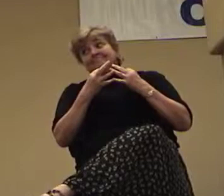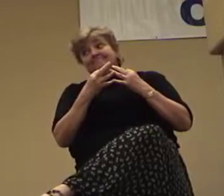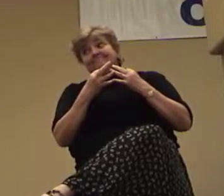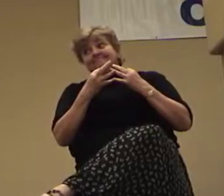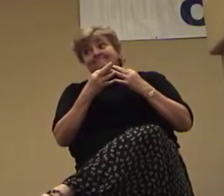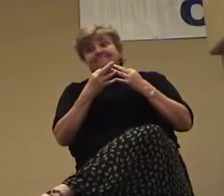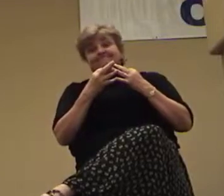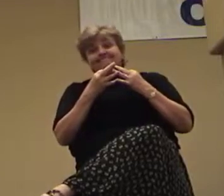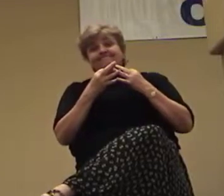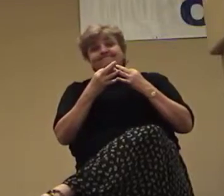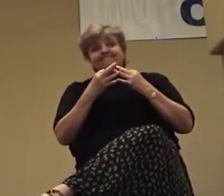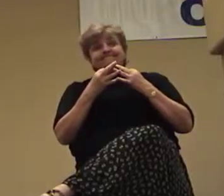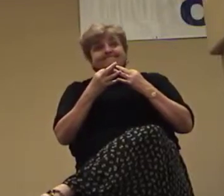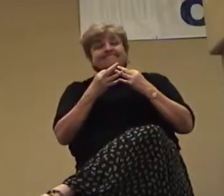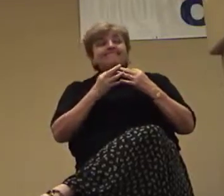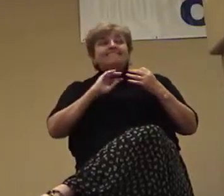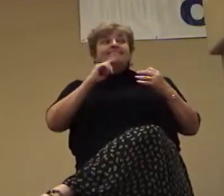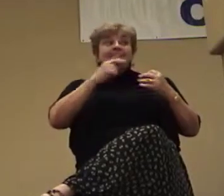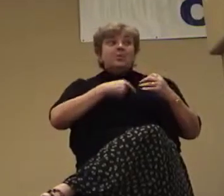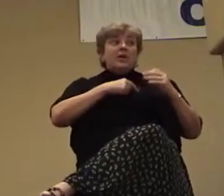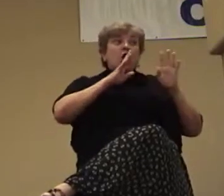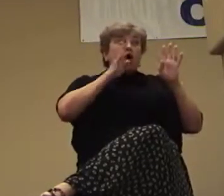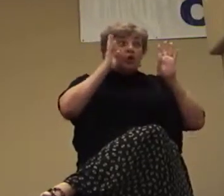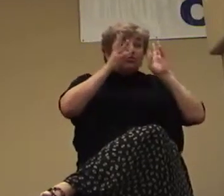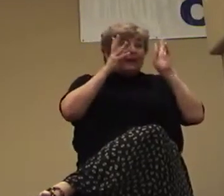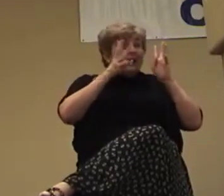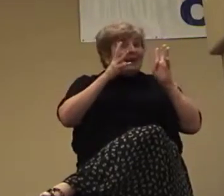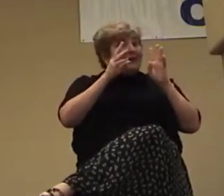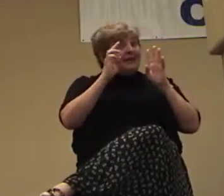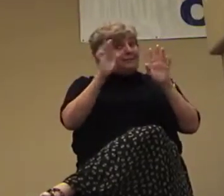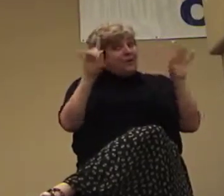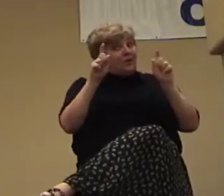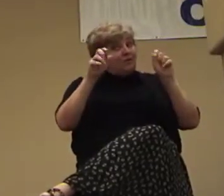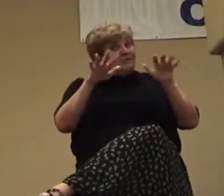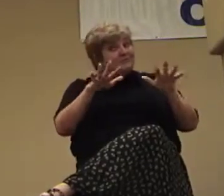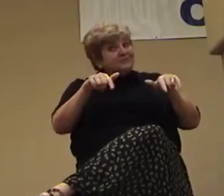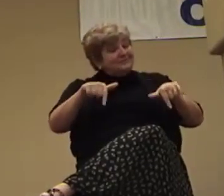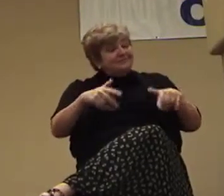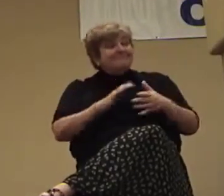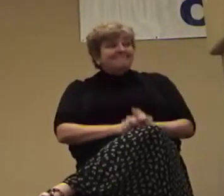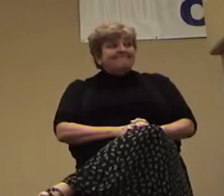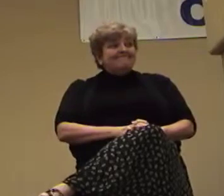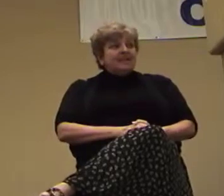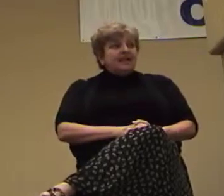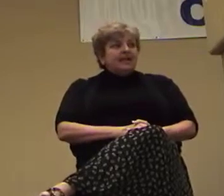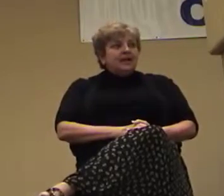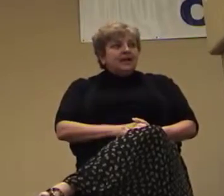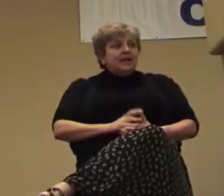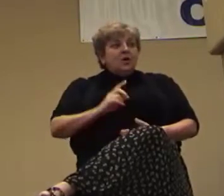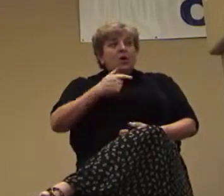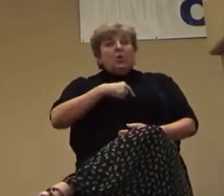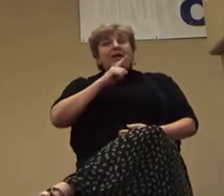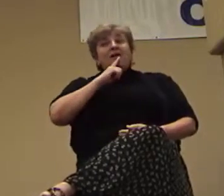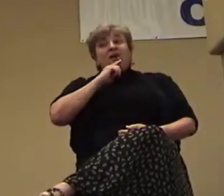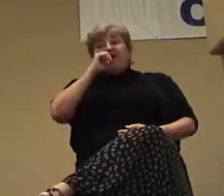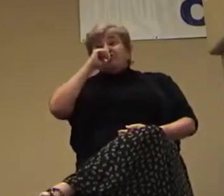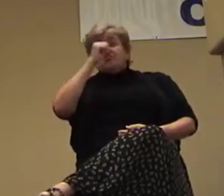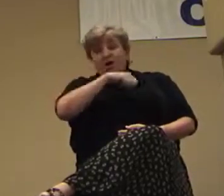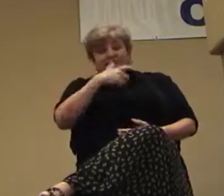We are creating miracles here in Alcoholics Anonymous. We are people that are drunk. Society has said that's it. You